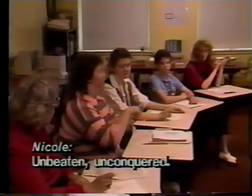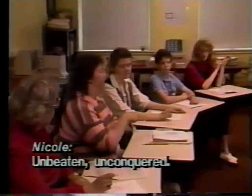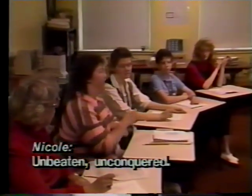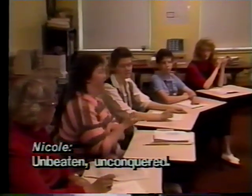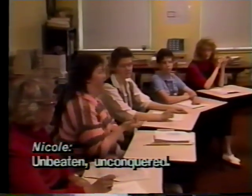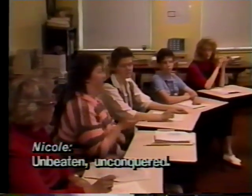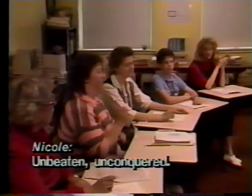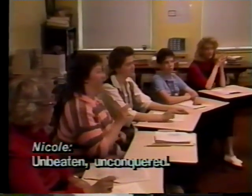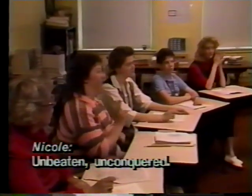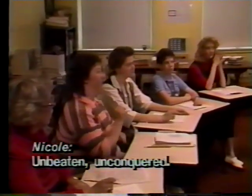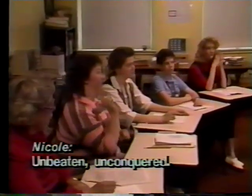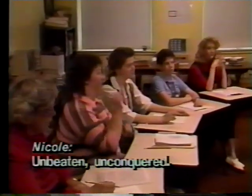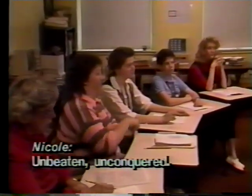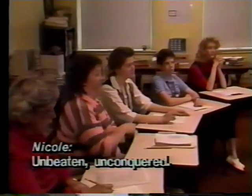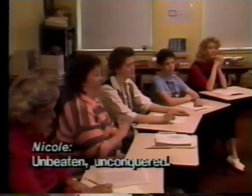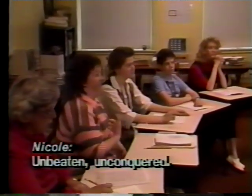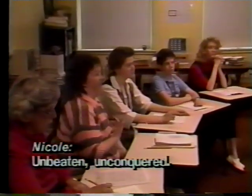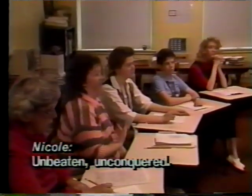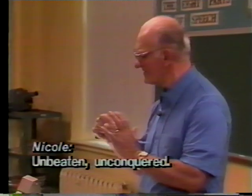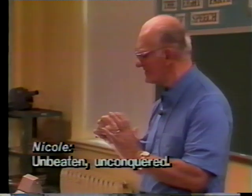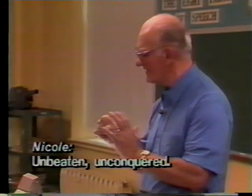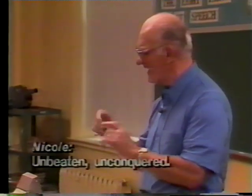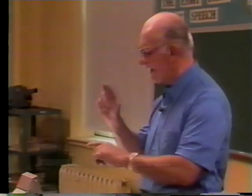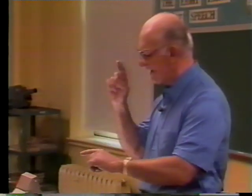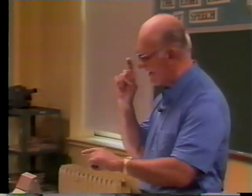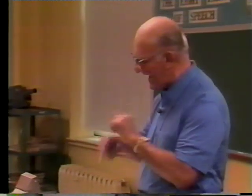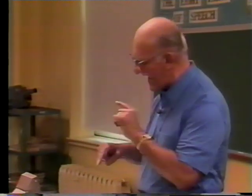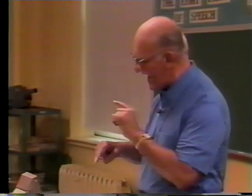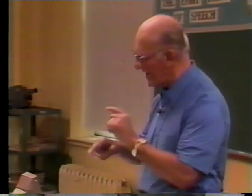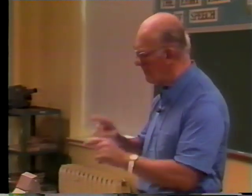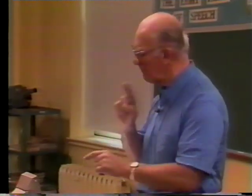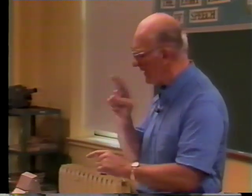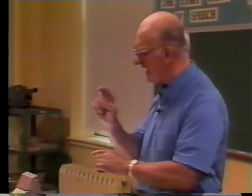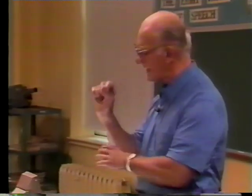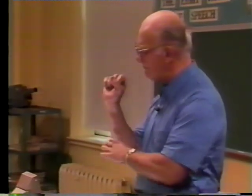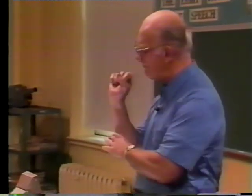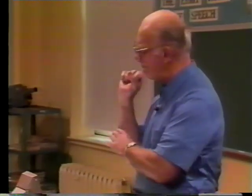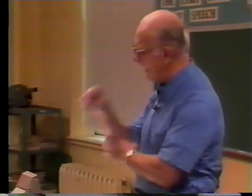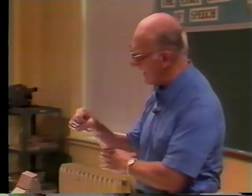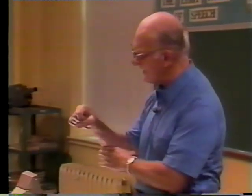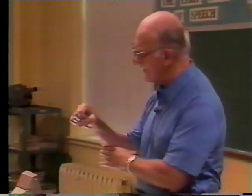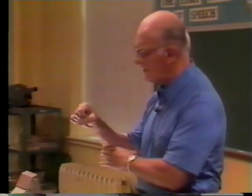unbeaten, unconquered. Yes. Can't be beaten.